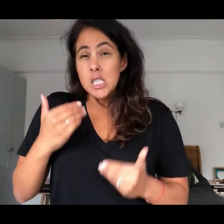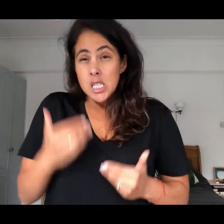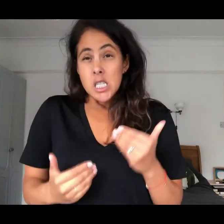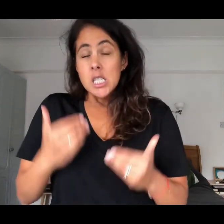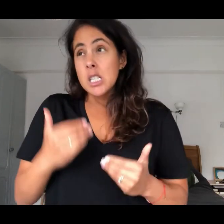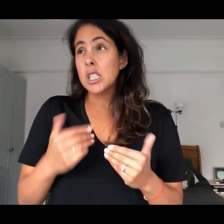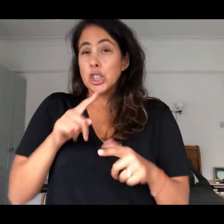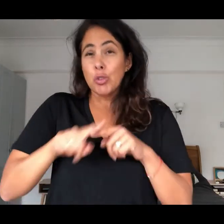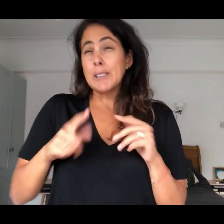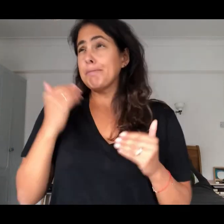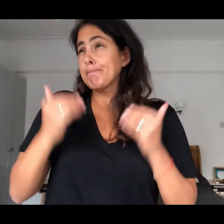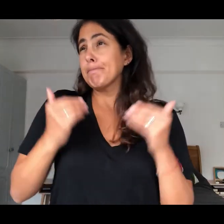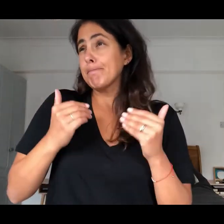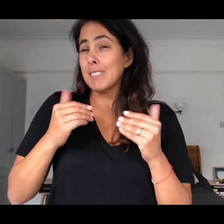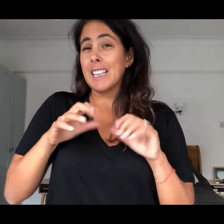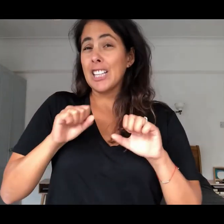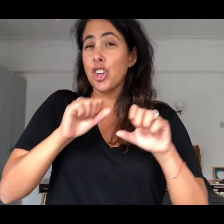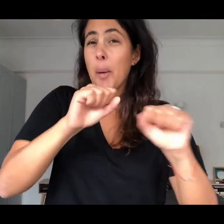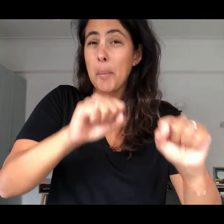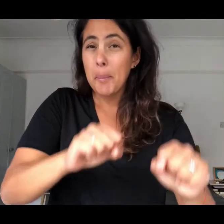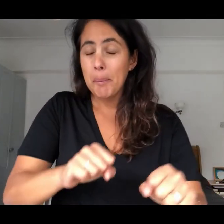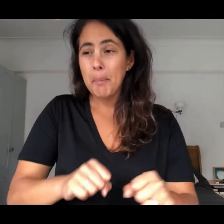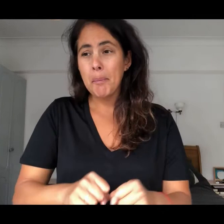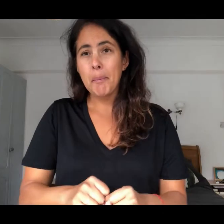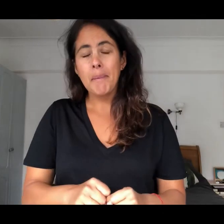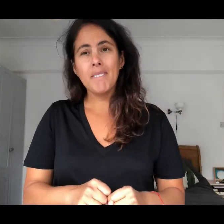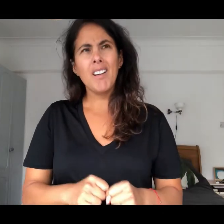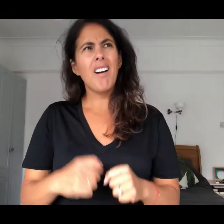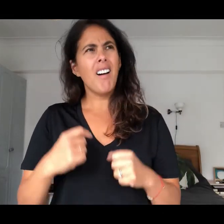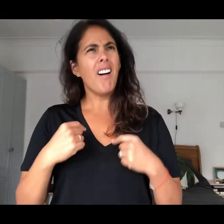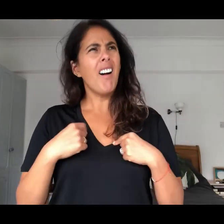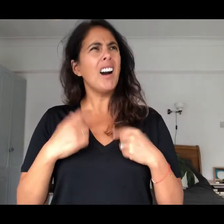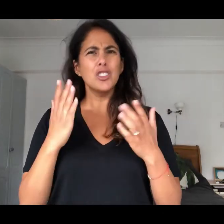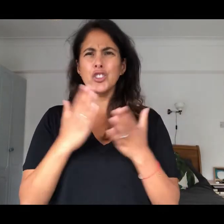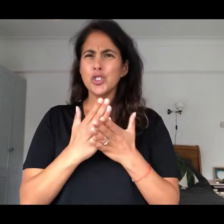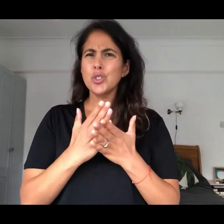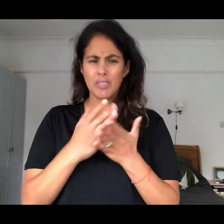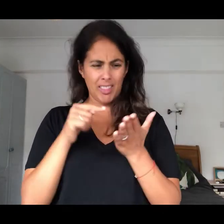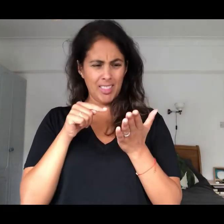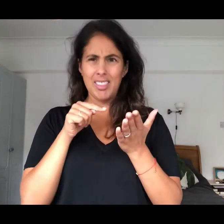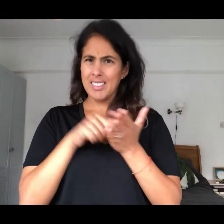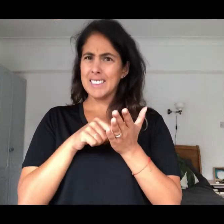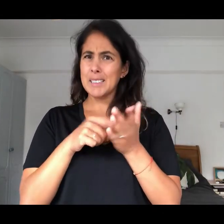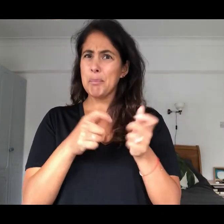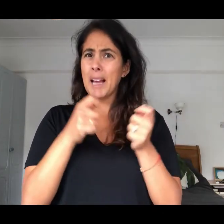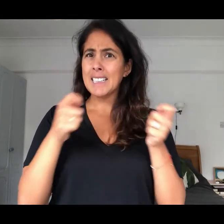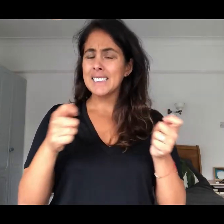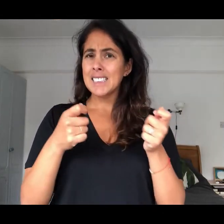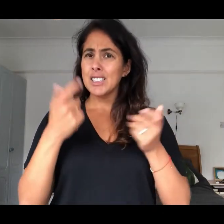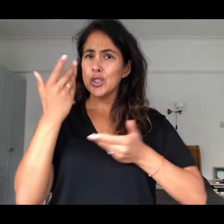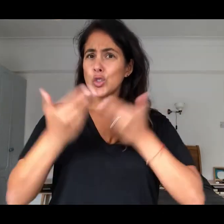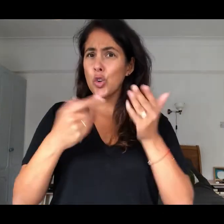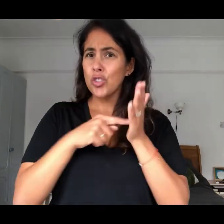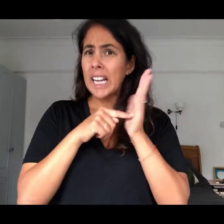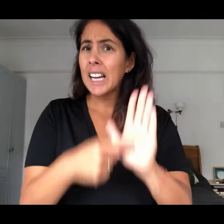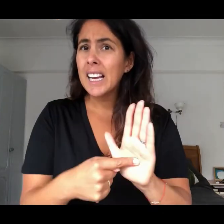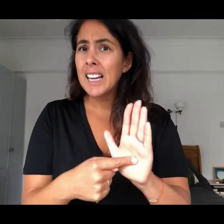surface just to keep my head up. I deserve this article. The